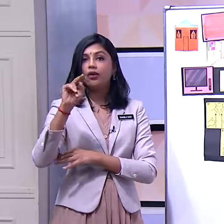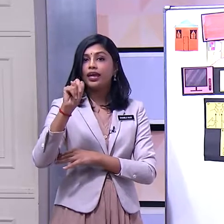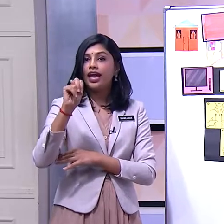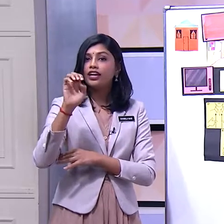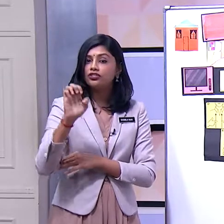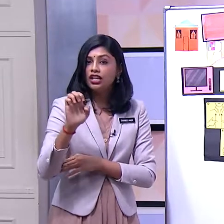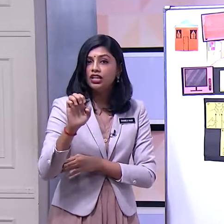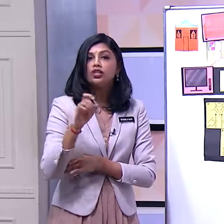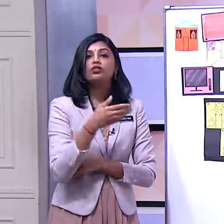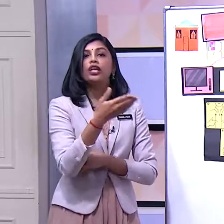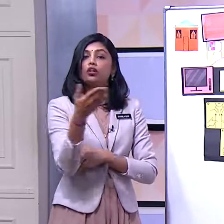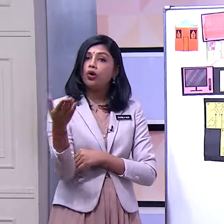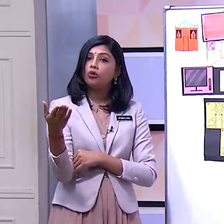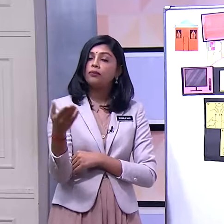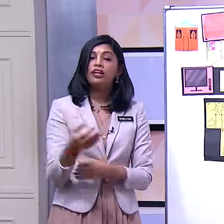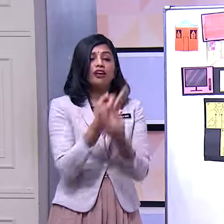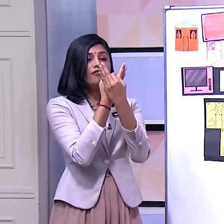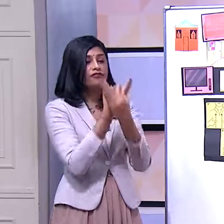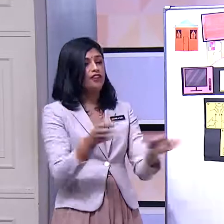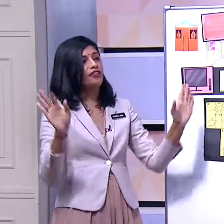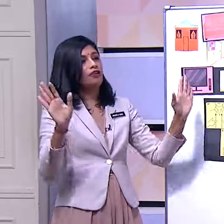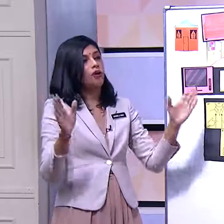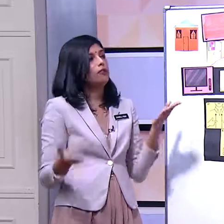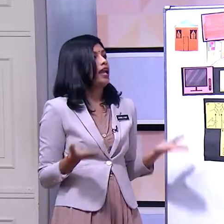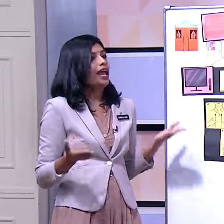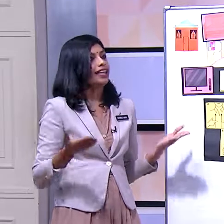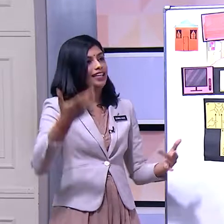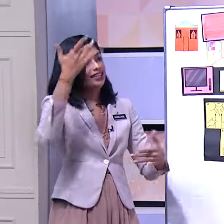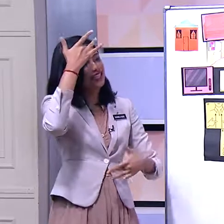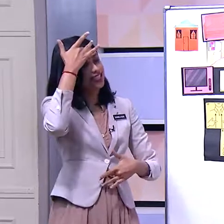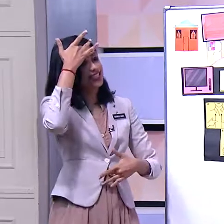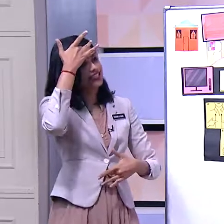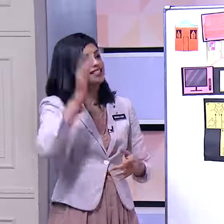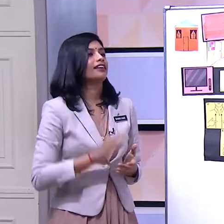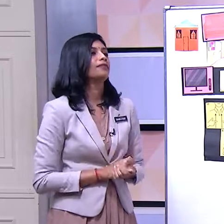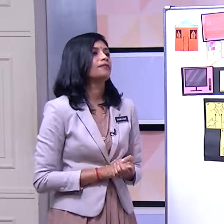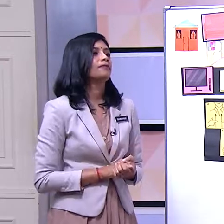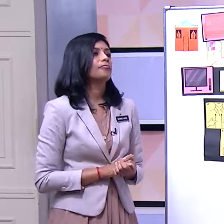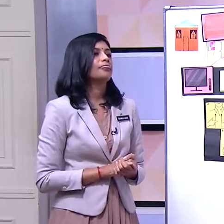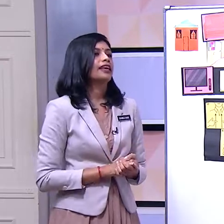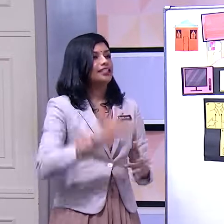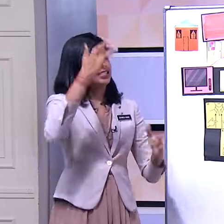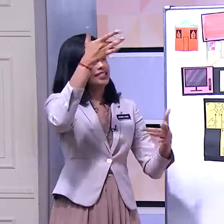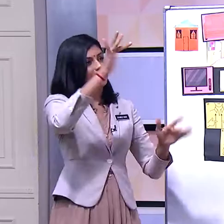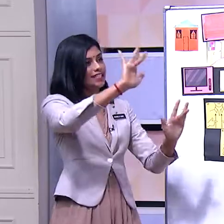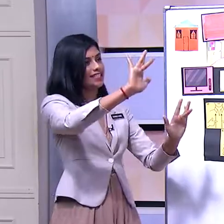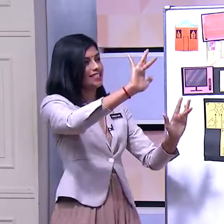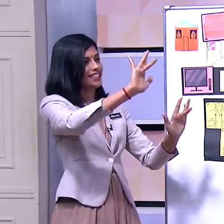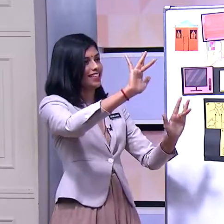Okay, hygiene, so that you all will be free from any disease. Any disease. Disease.